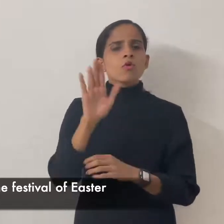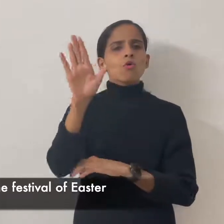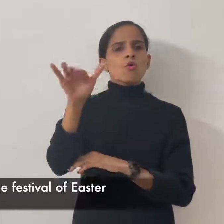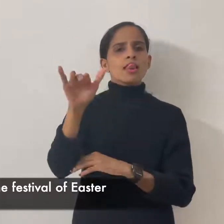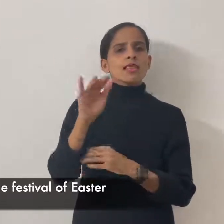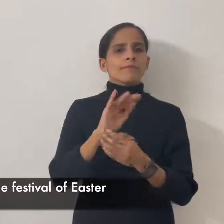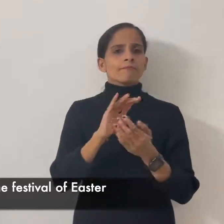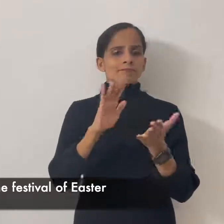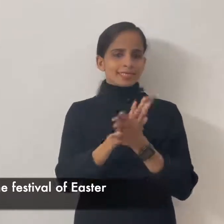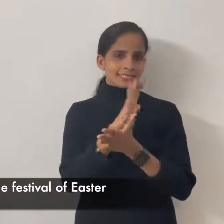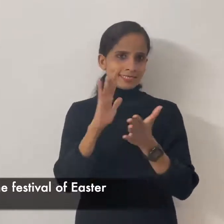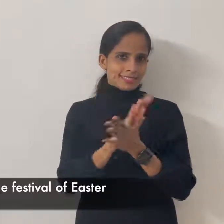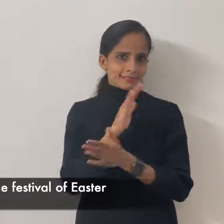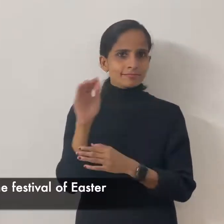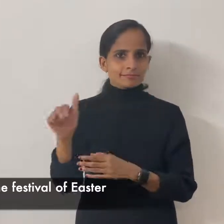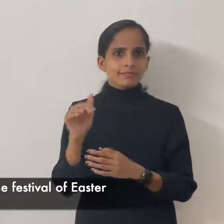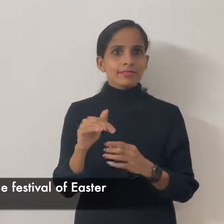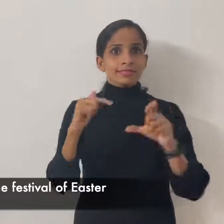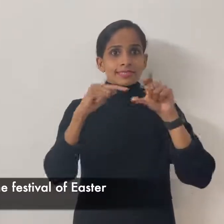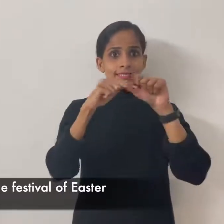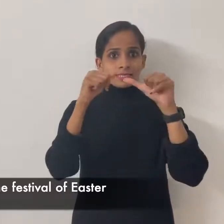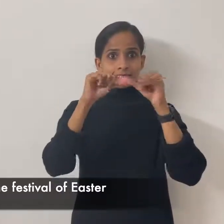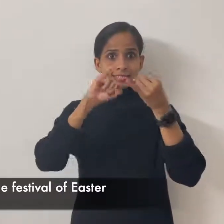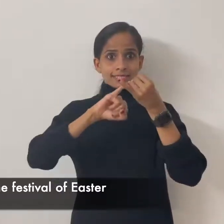And this is the festival of Easter.